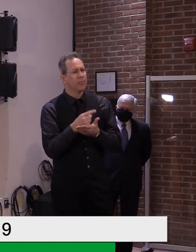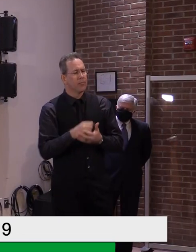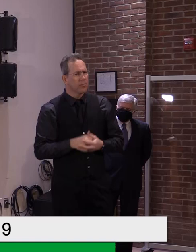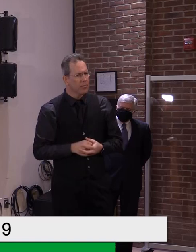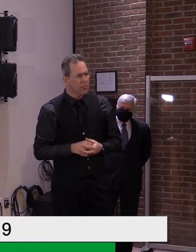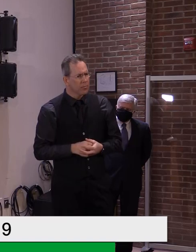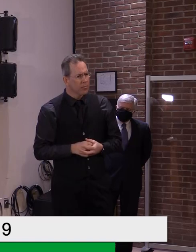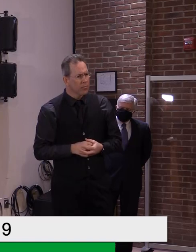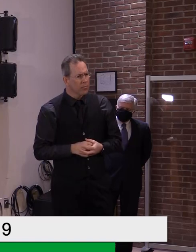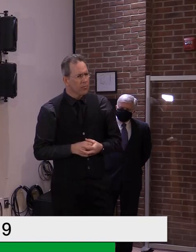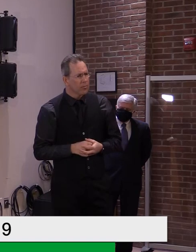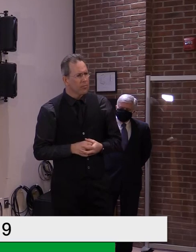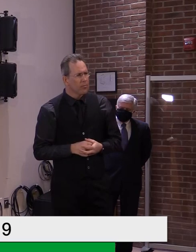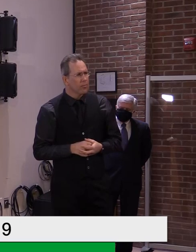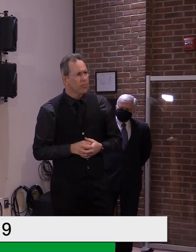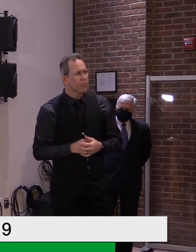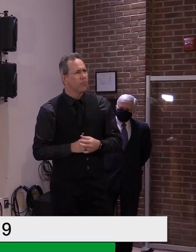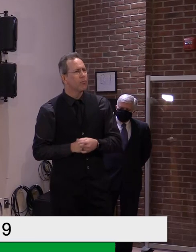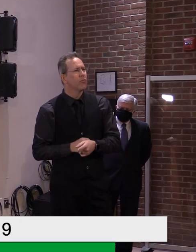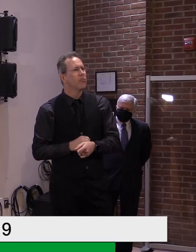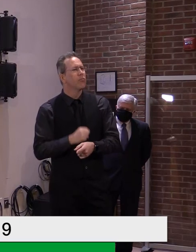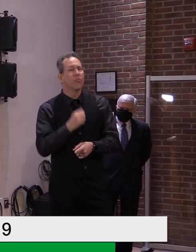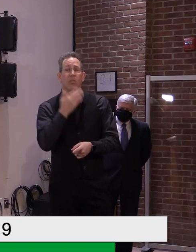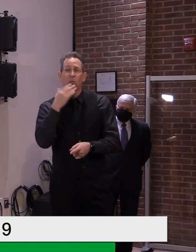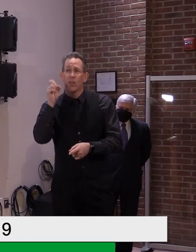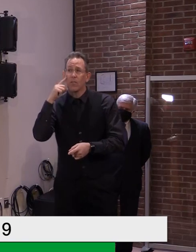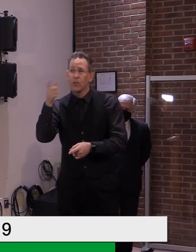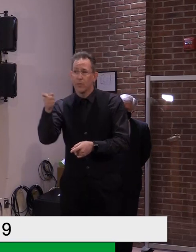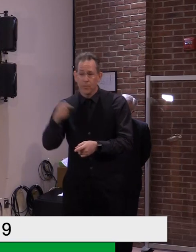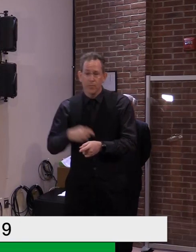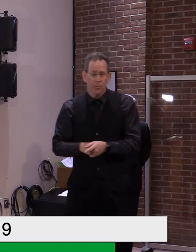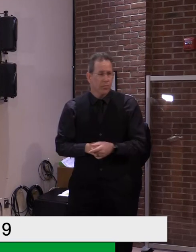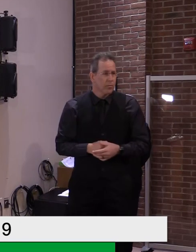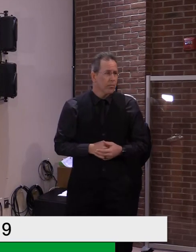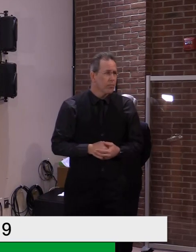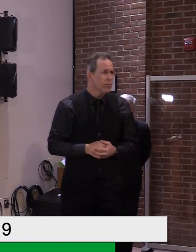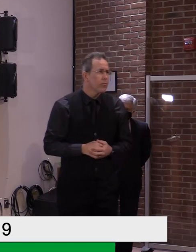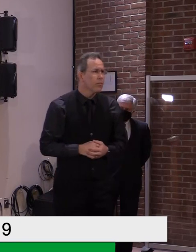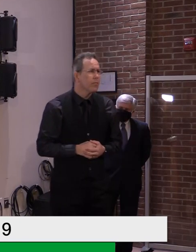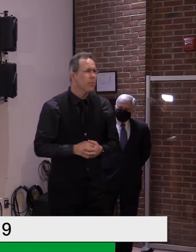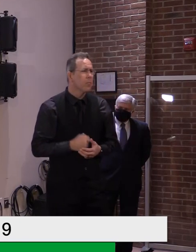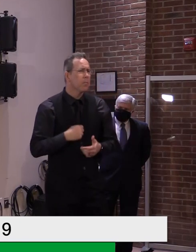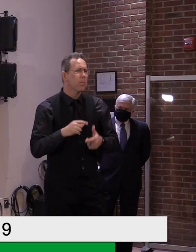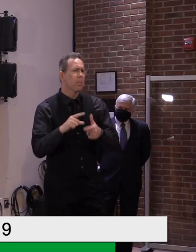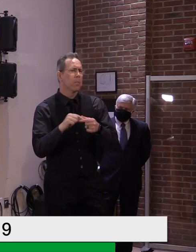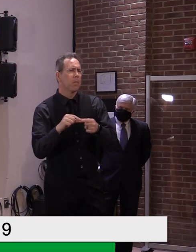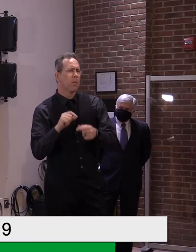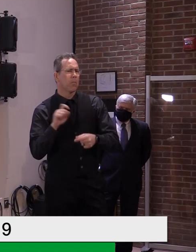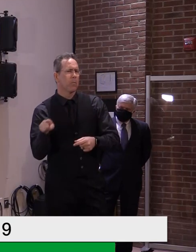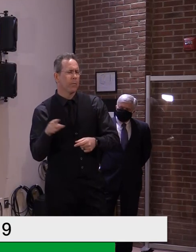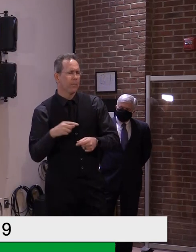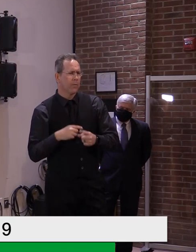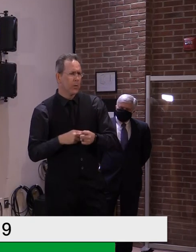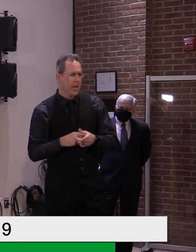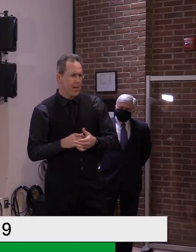right, thank you. Tom Kopis, Vermont. Thank you. Governor, I wondered if you had any comment on the Vermont Rail